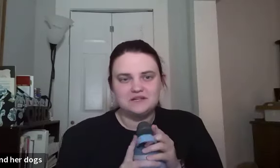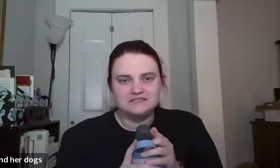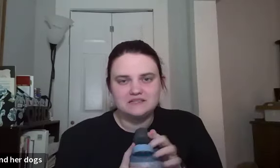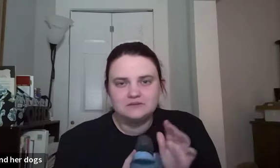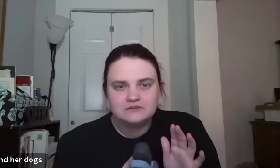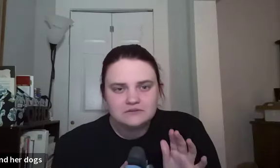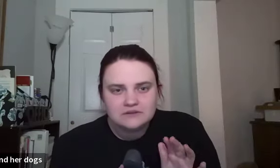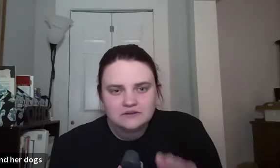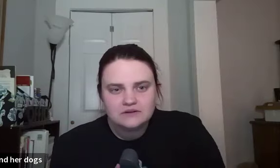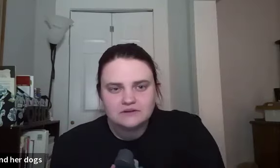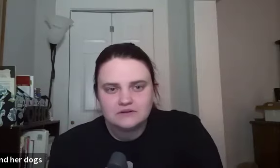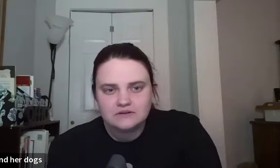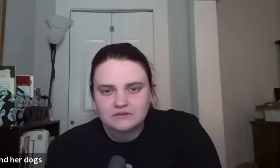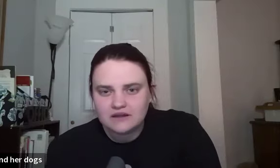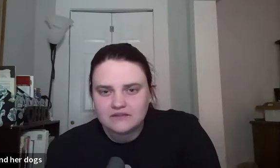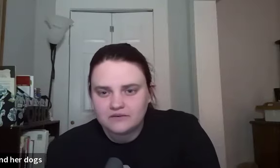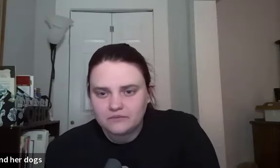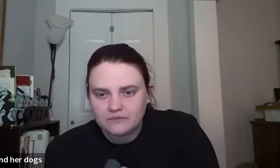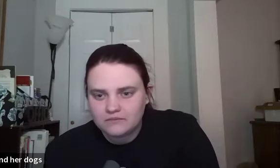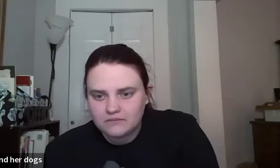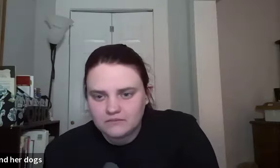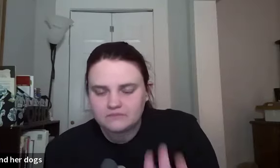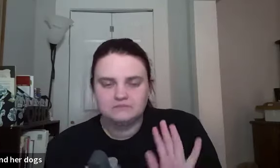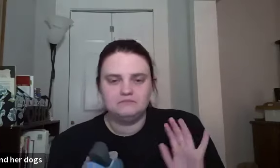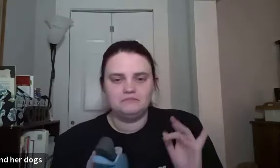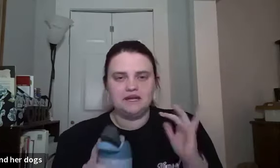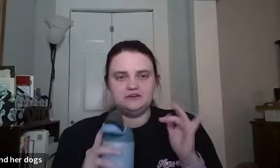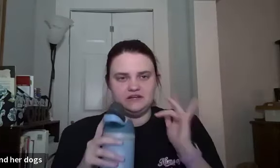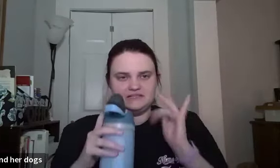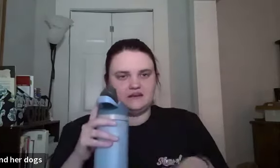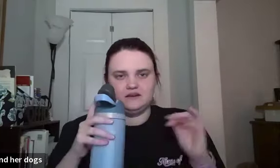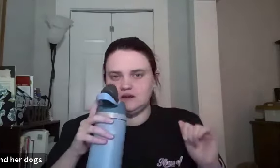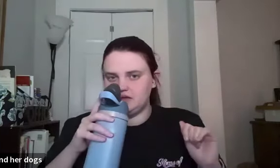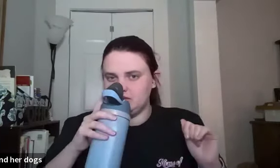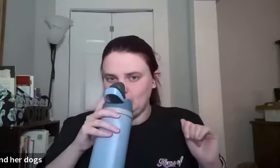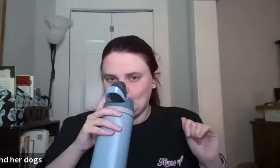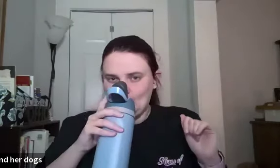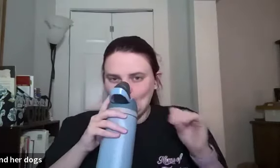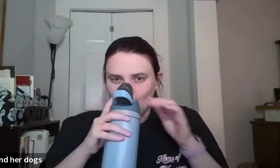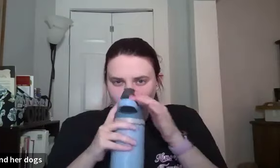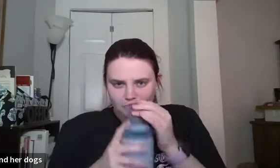Trying to see. Oh, hold on. I think my internet's kind of cutting out a bit.